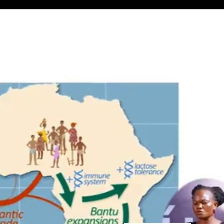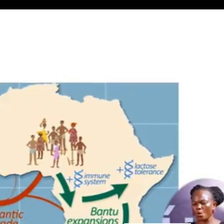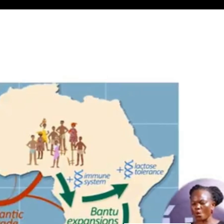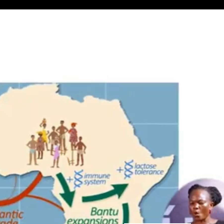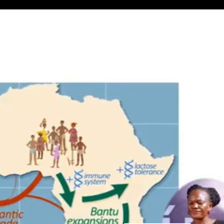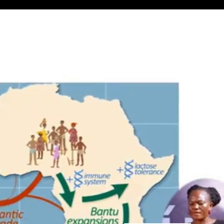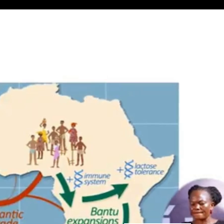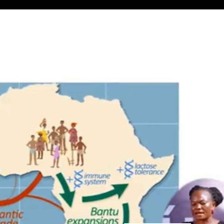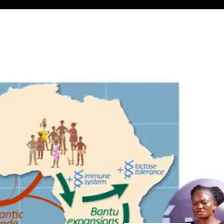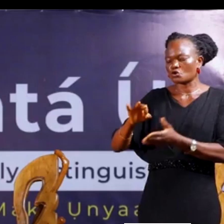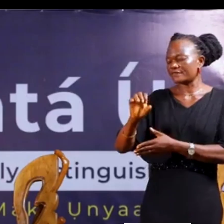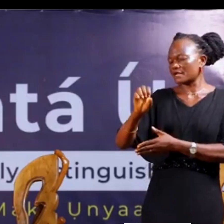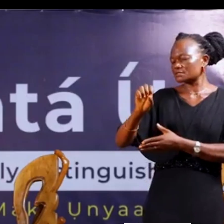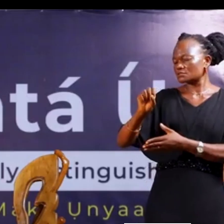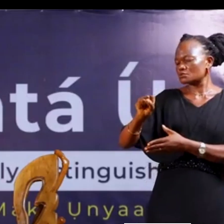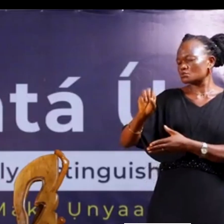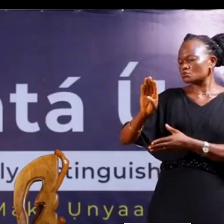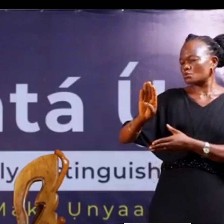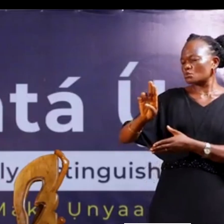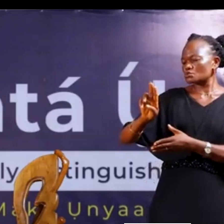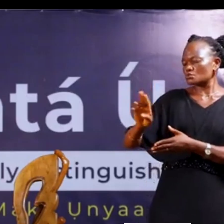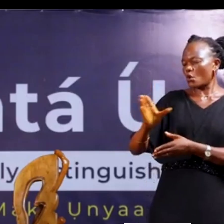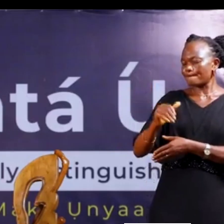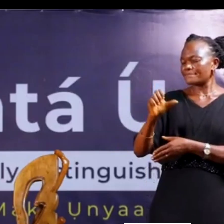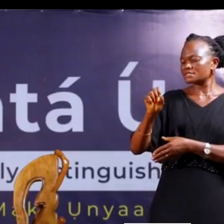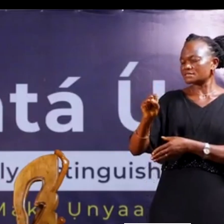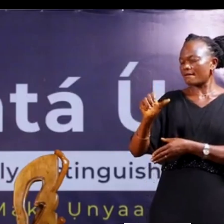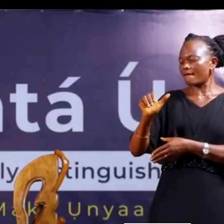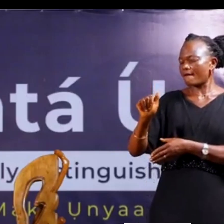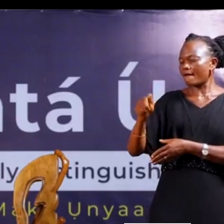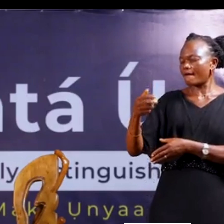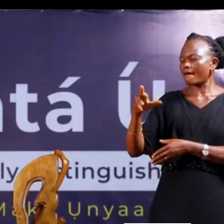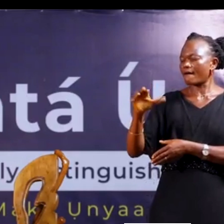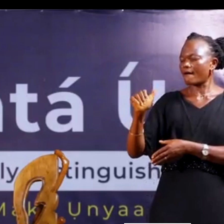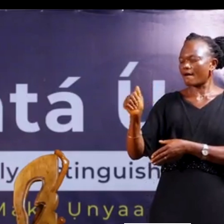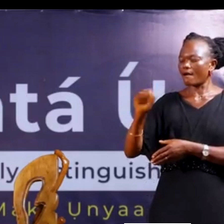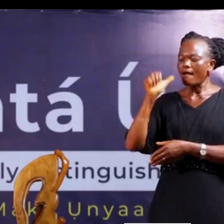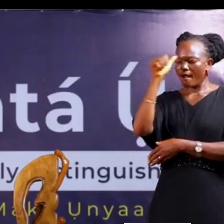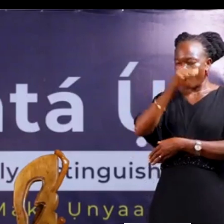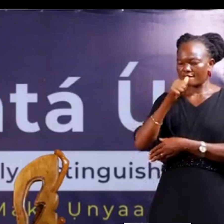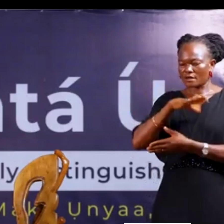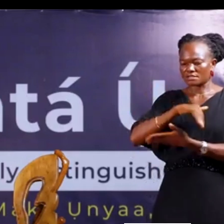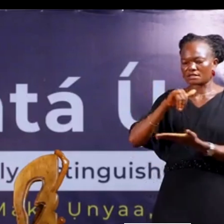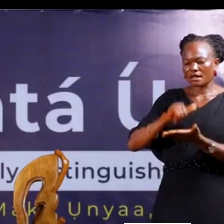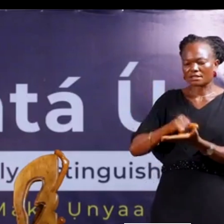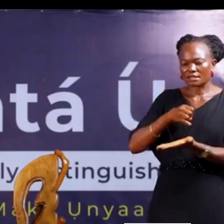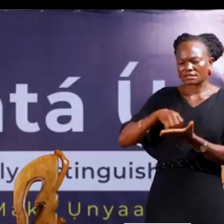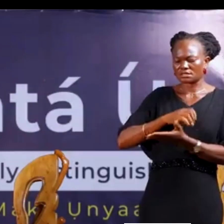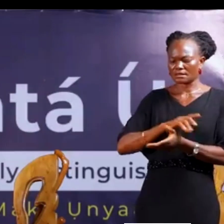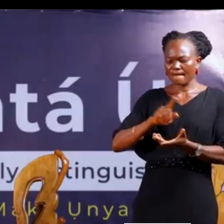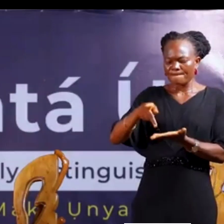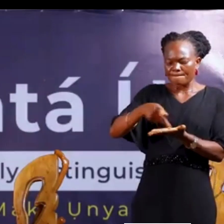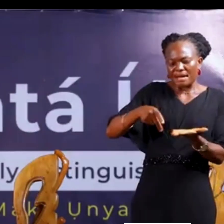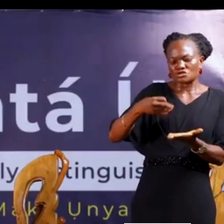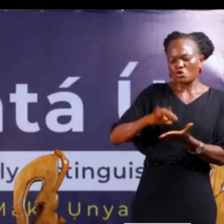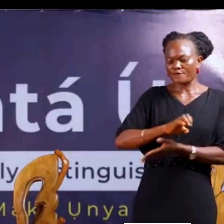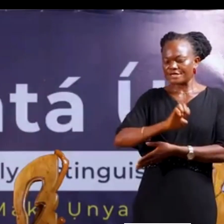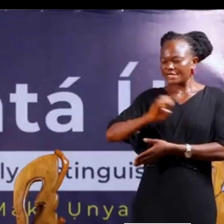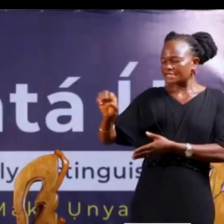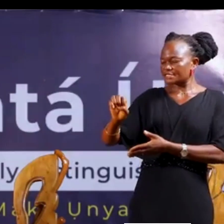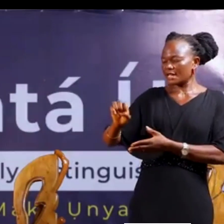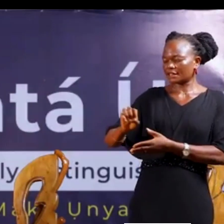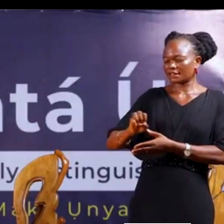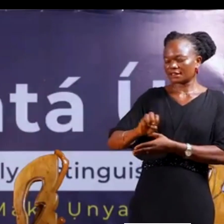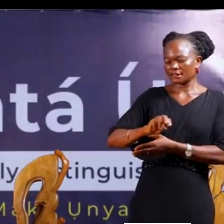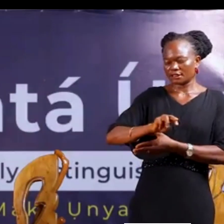Africa. And that map shows you the area that is part of eastern Nigeria today,